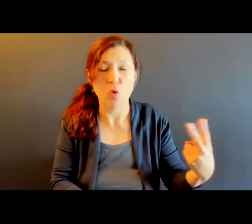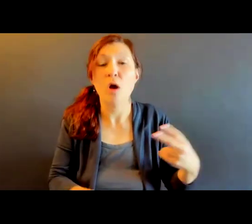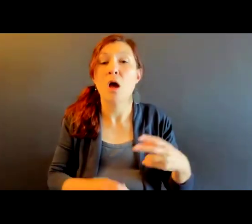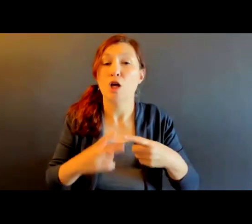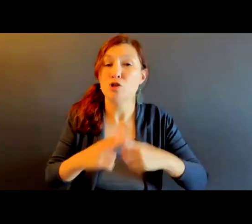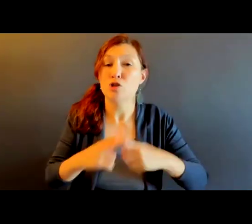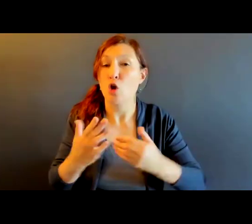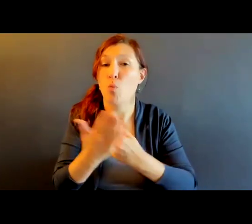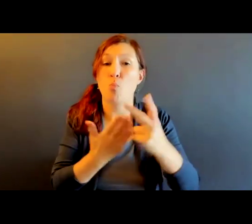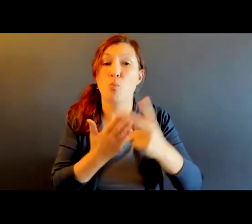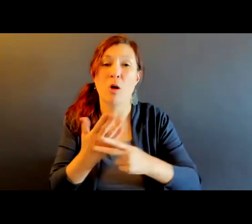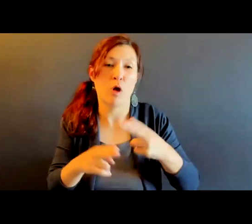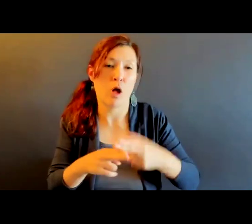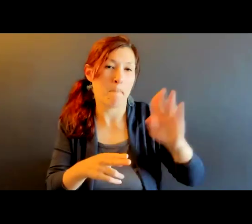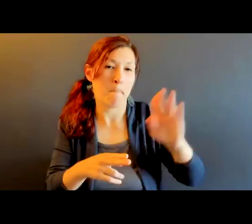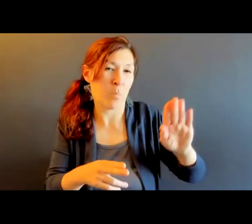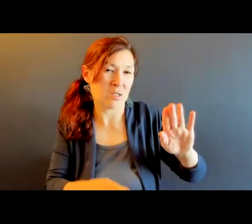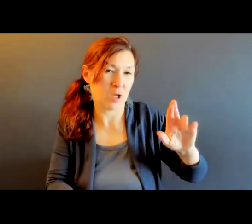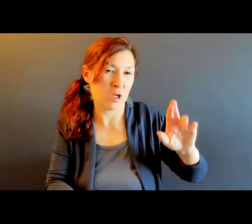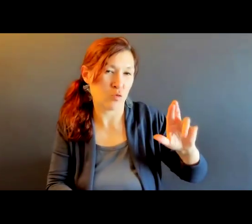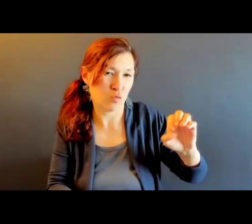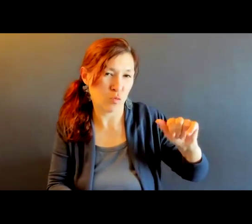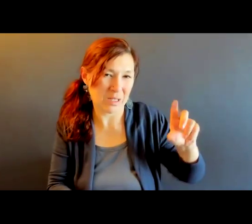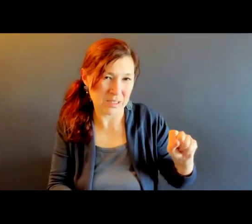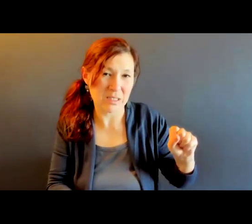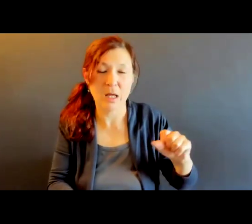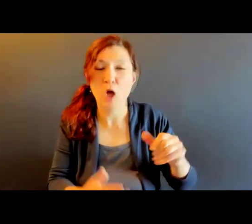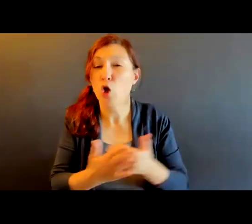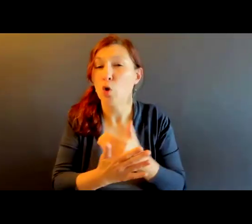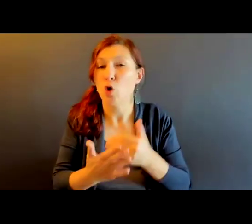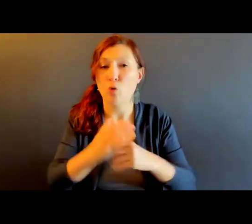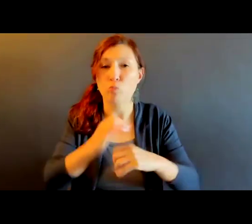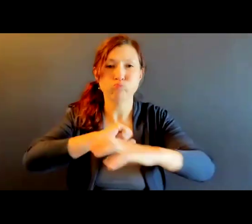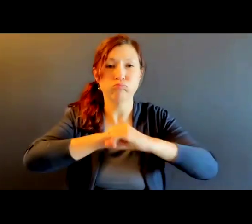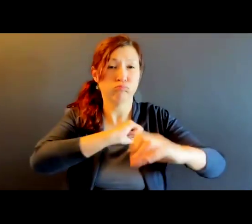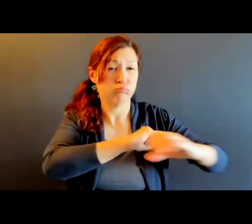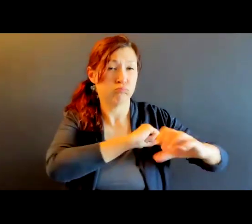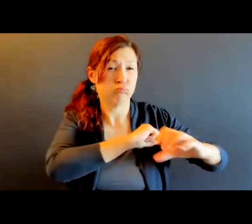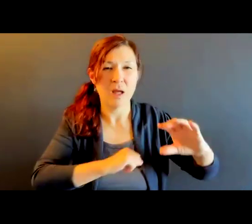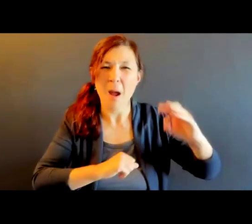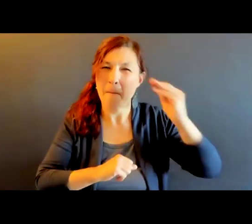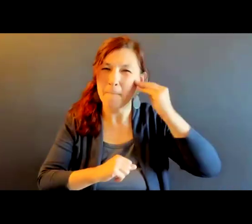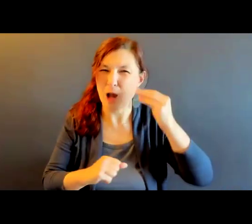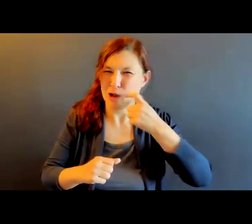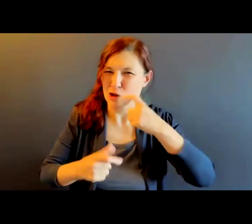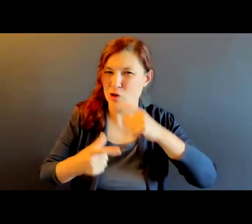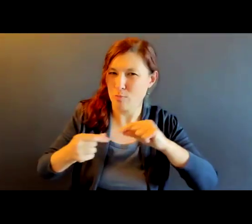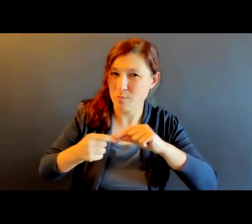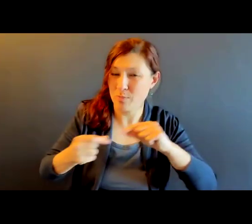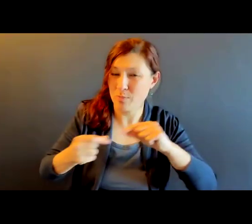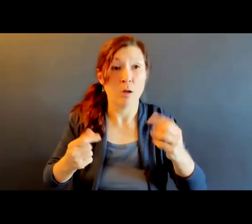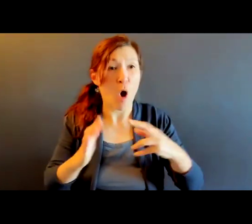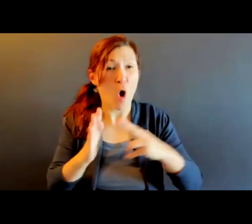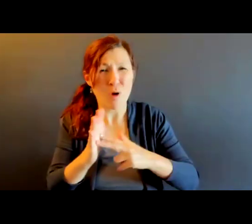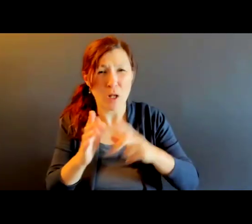This is a new literacy campaign the mayor was talking about, and it's really designed to create a culture of reading throughout Boston, not just our schools, but